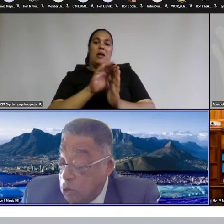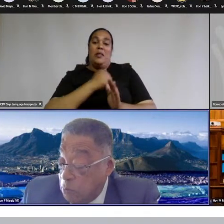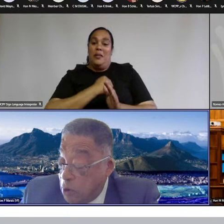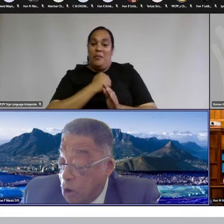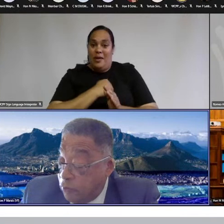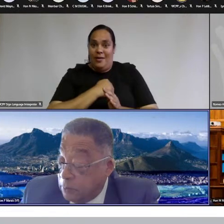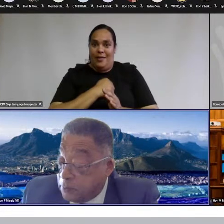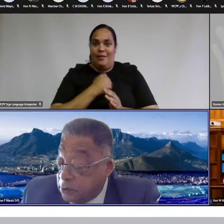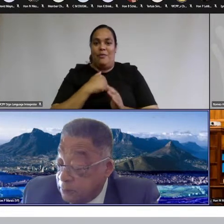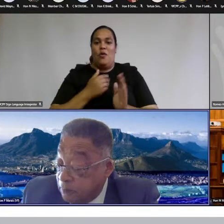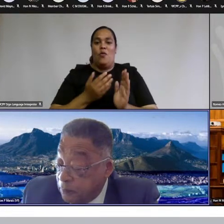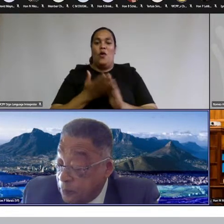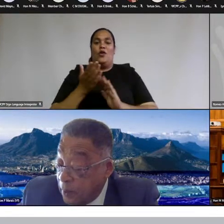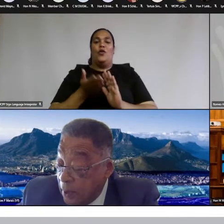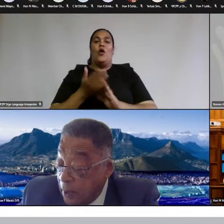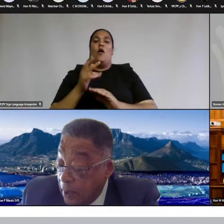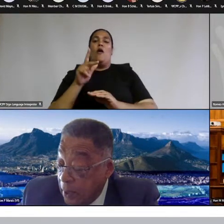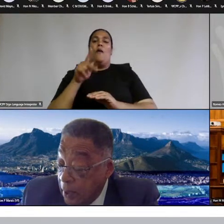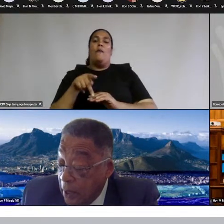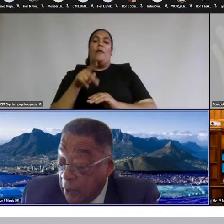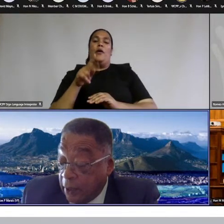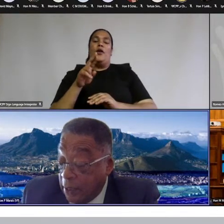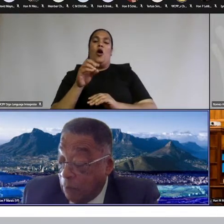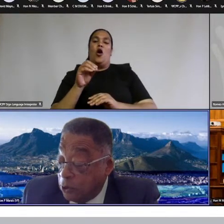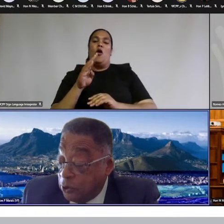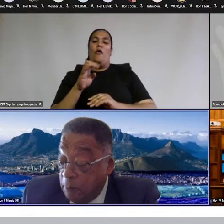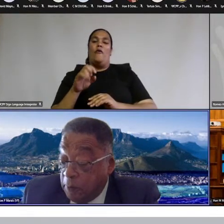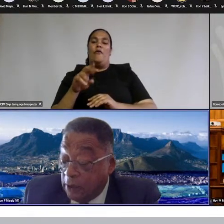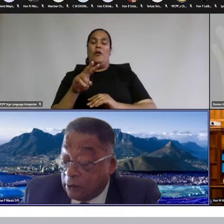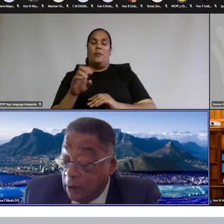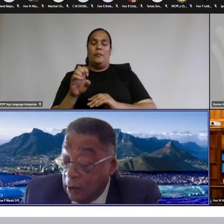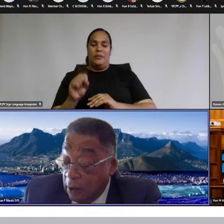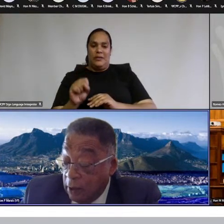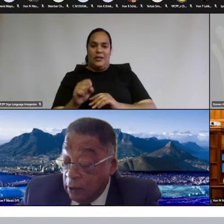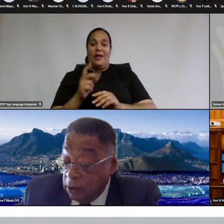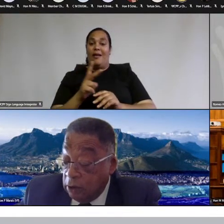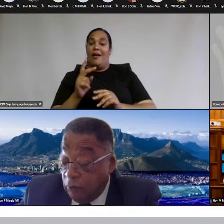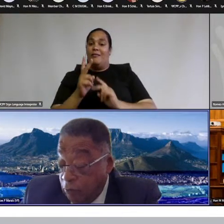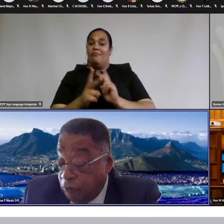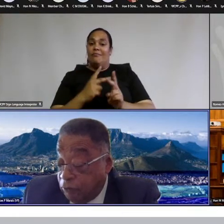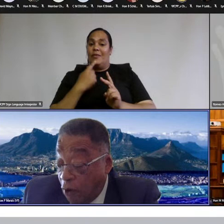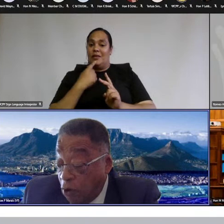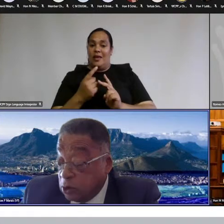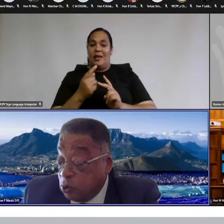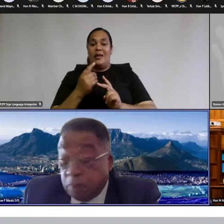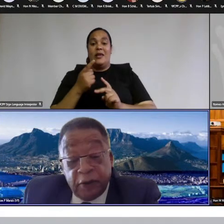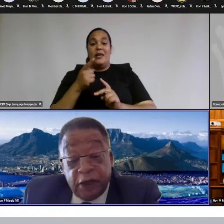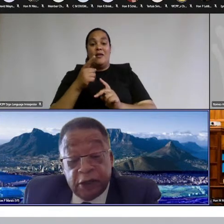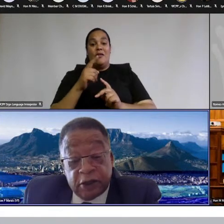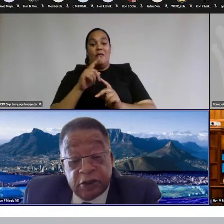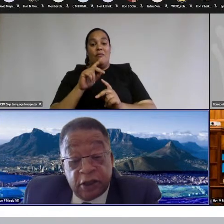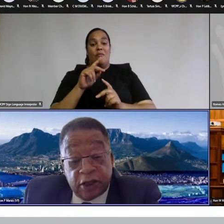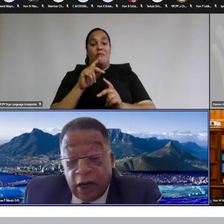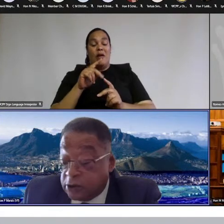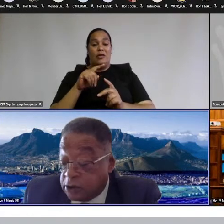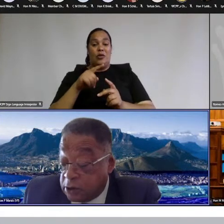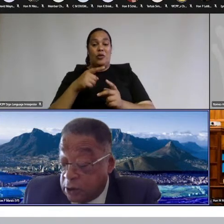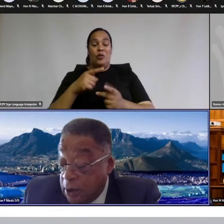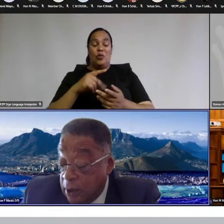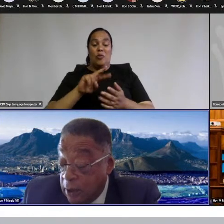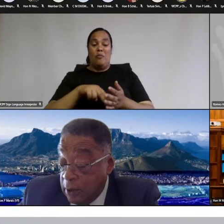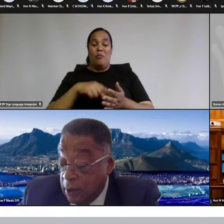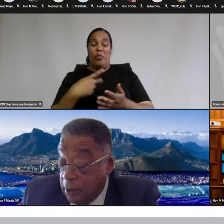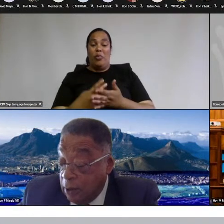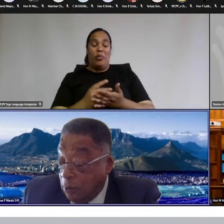I want to go to Proverbs. Again, I want to repeat, if you fall to pieces in a